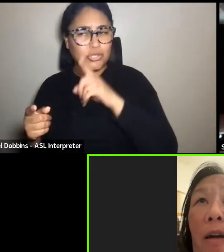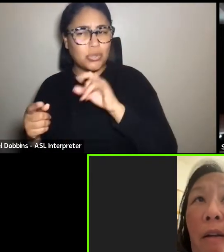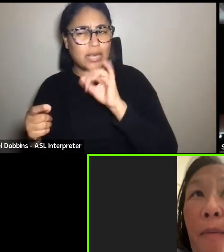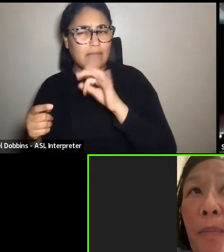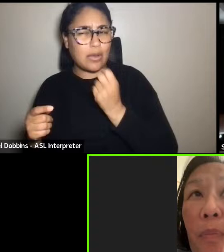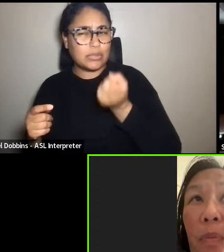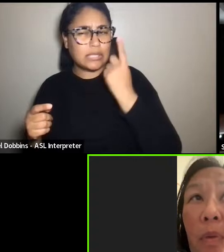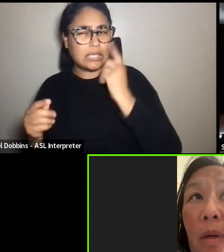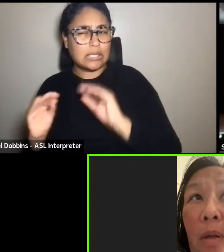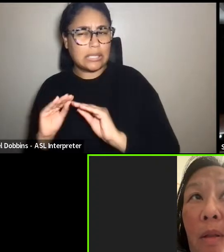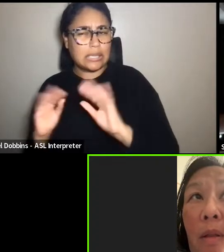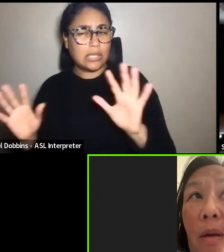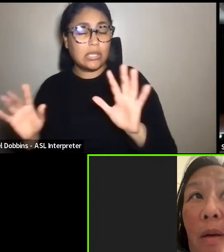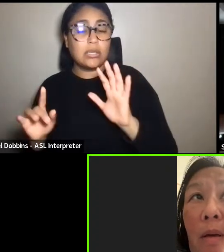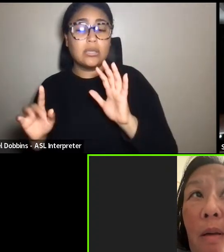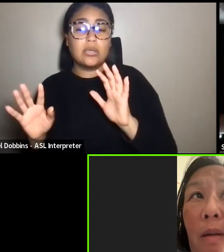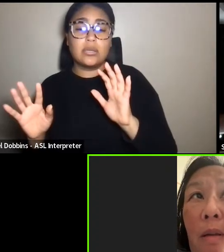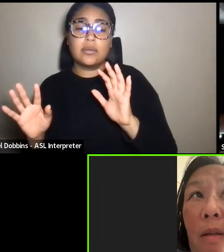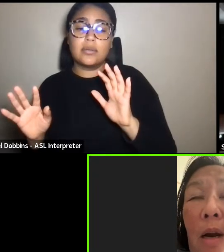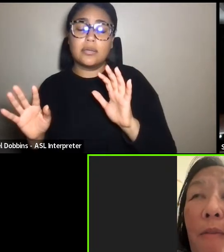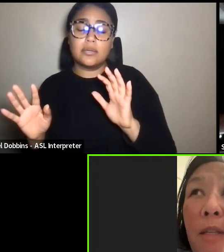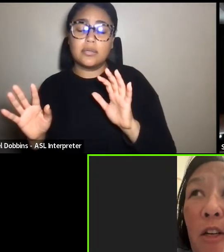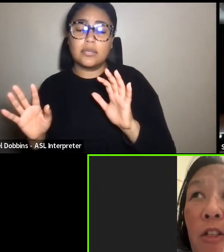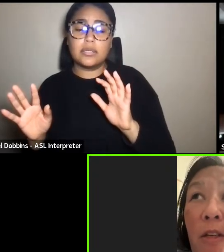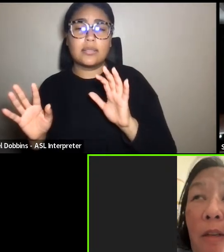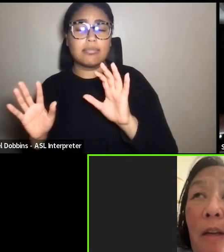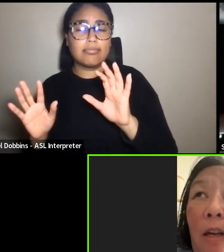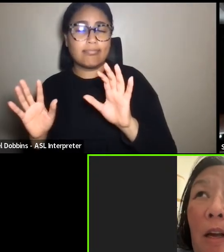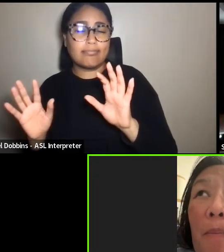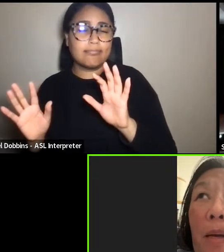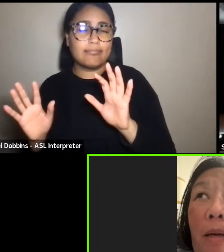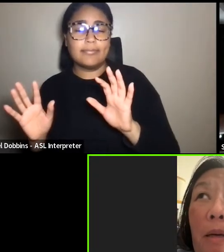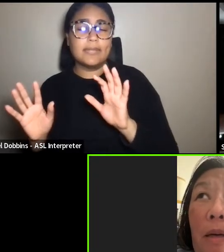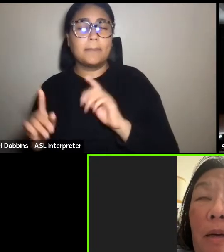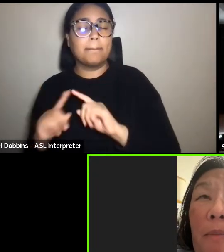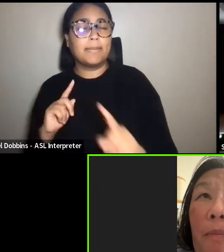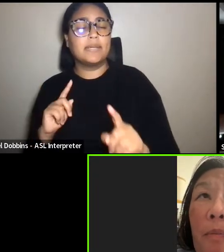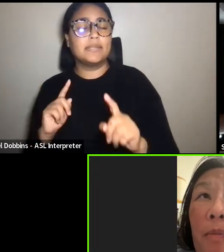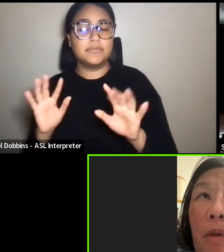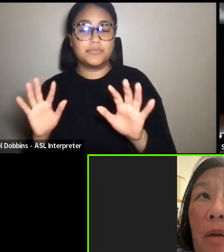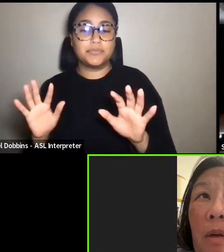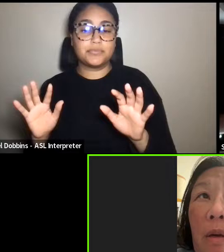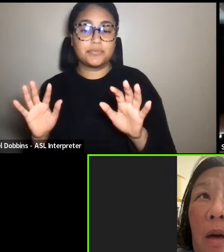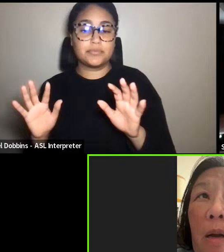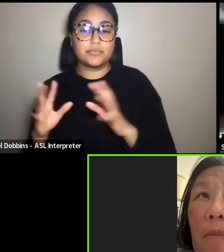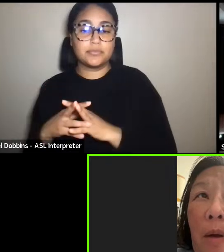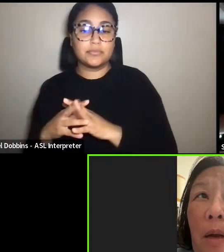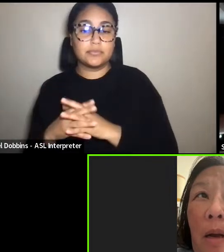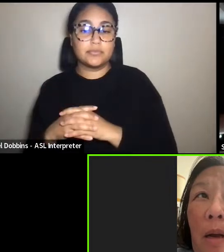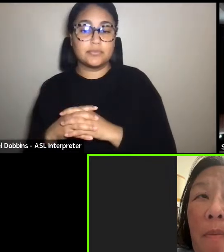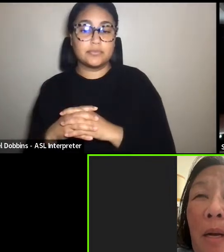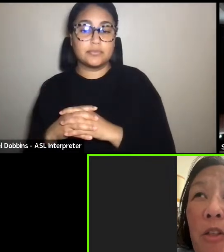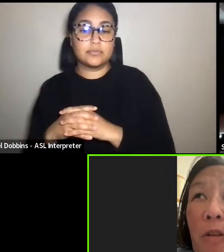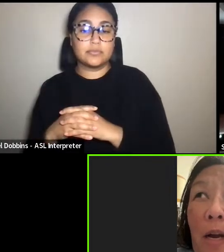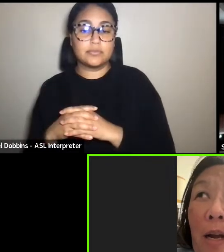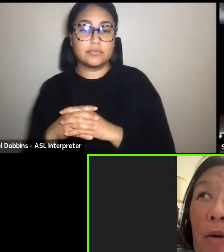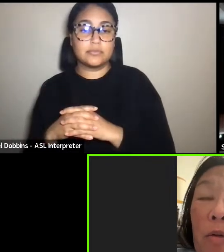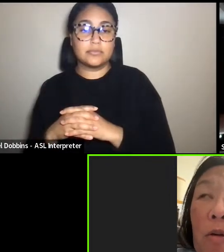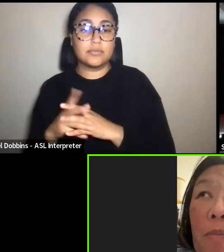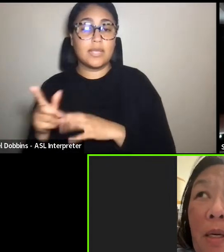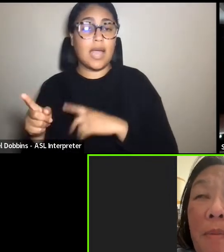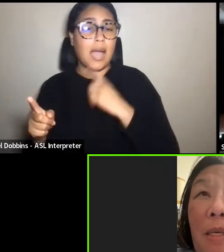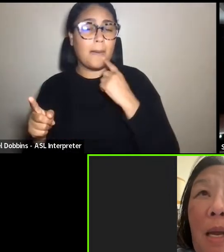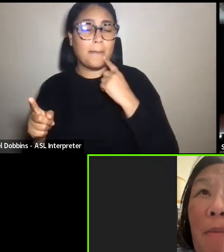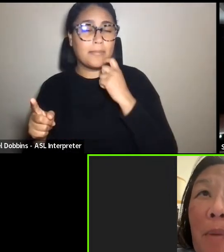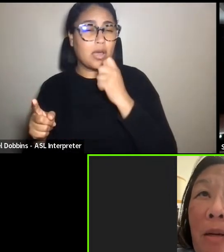following the the conversation, but I I'm not sure how